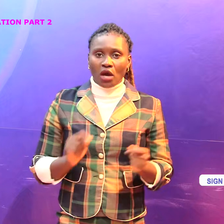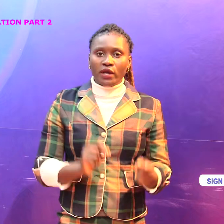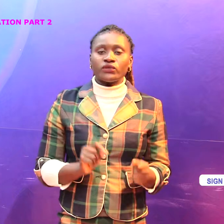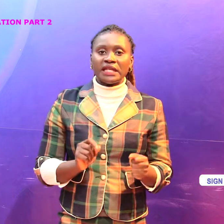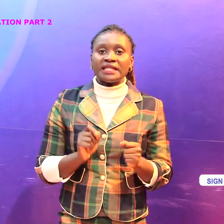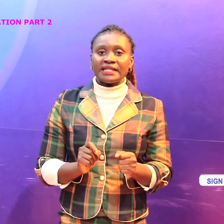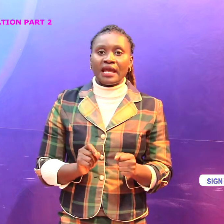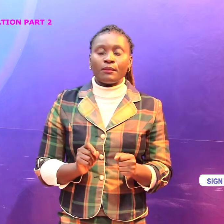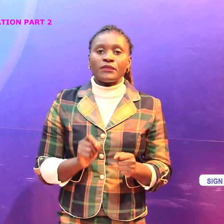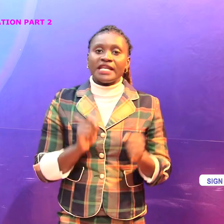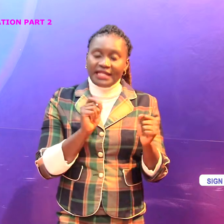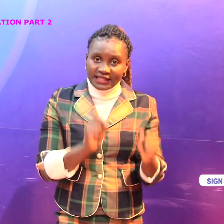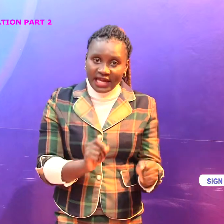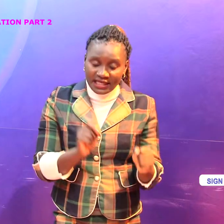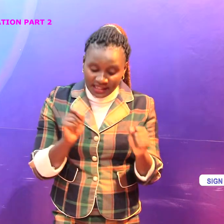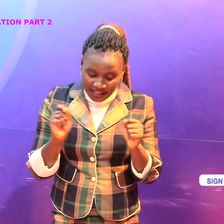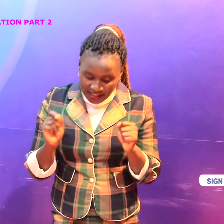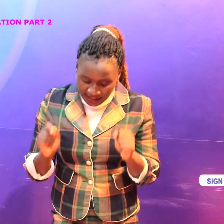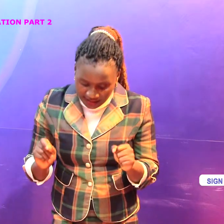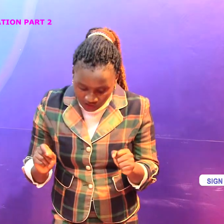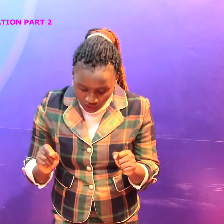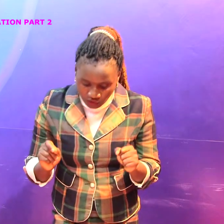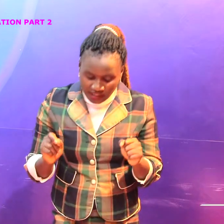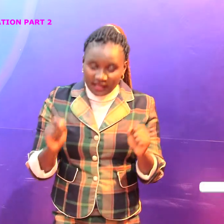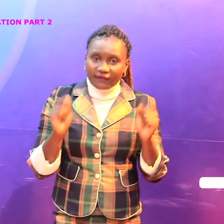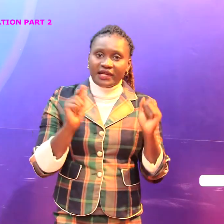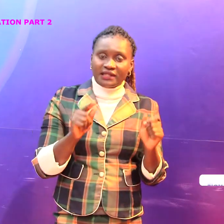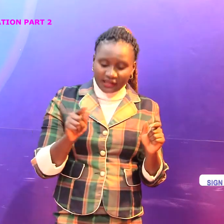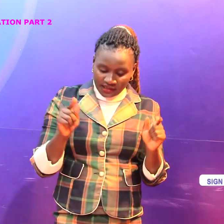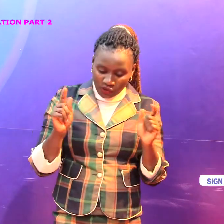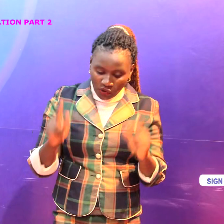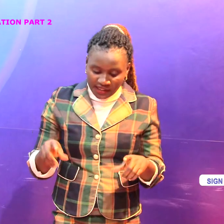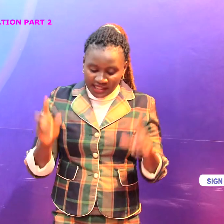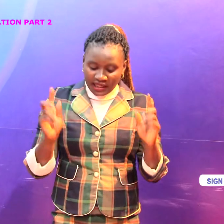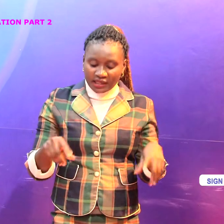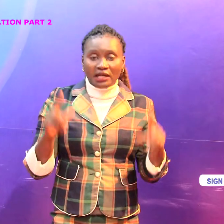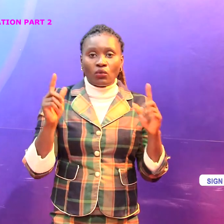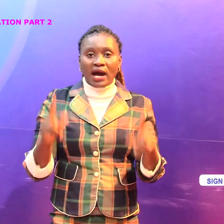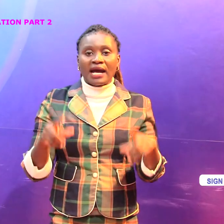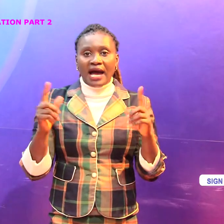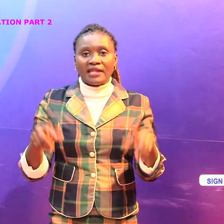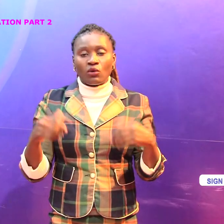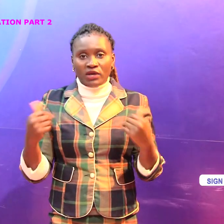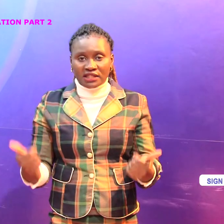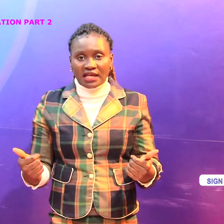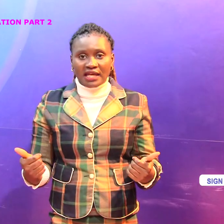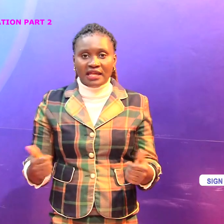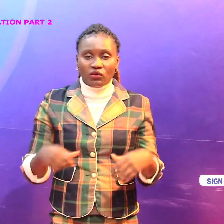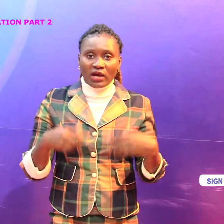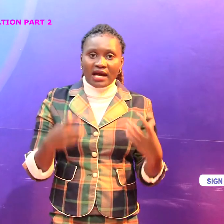going to change the same in signed English. So the first sentence was secretary work other which, and then we